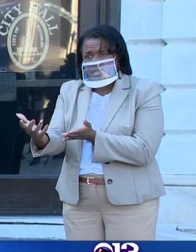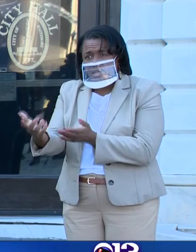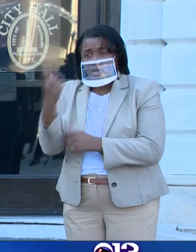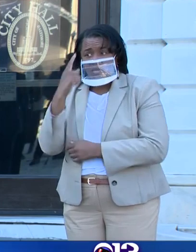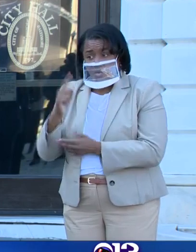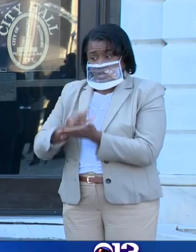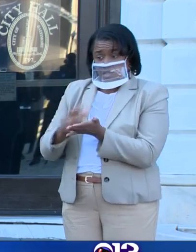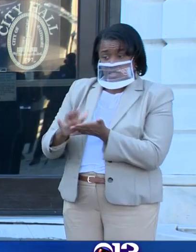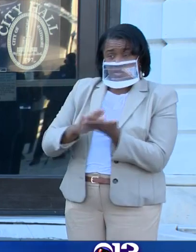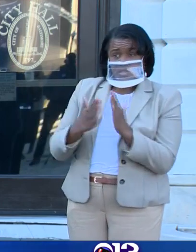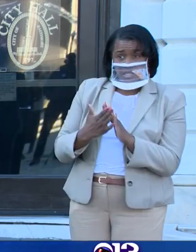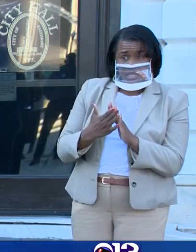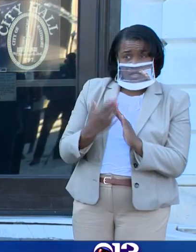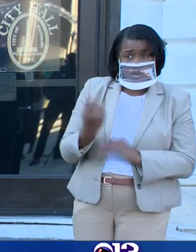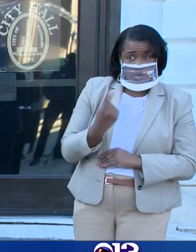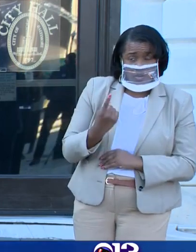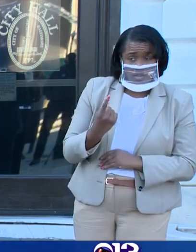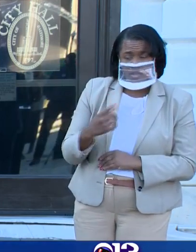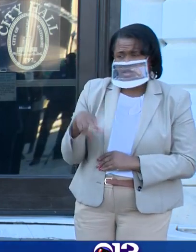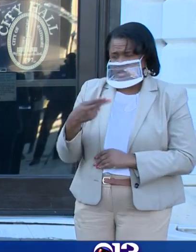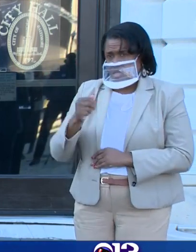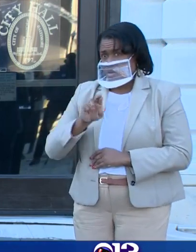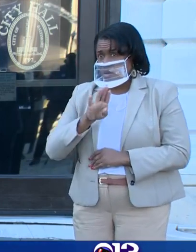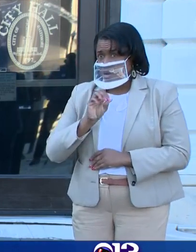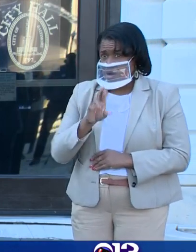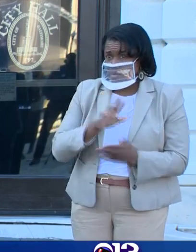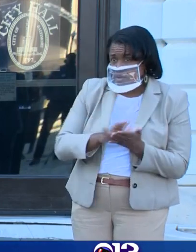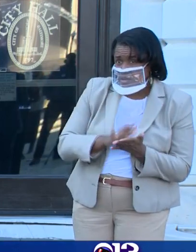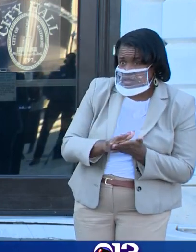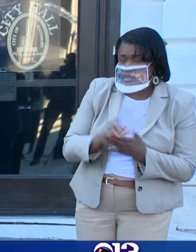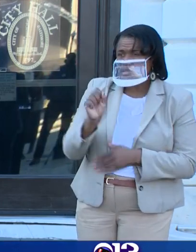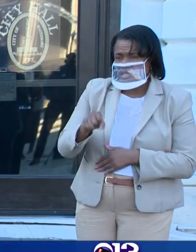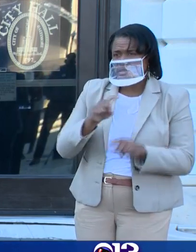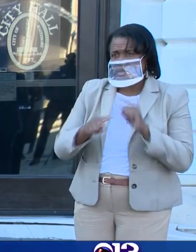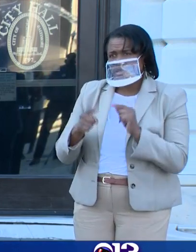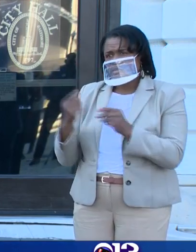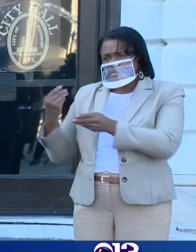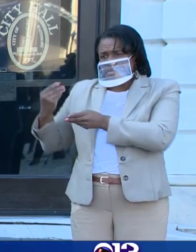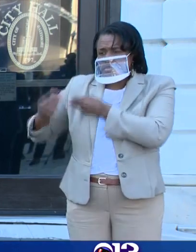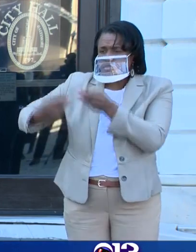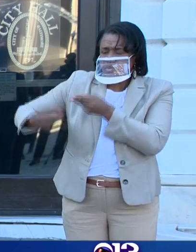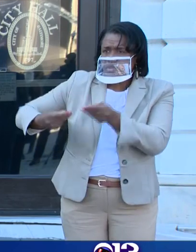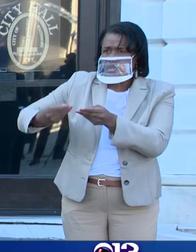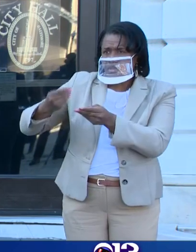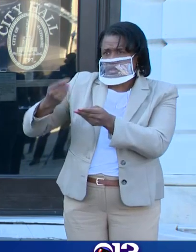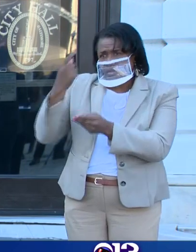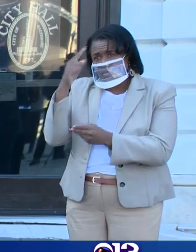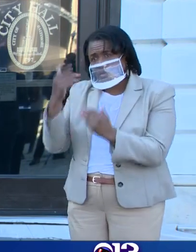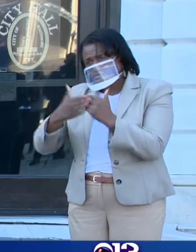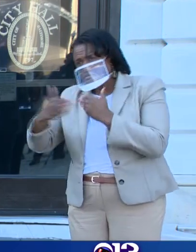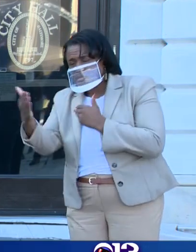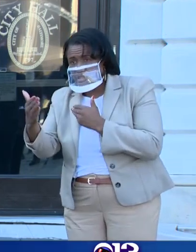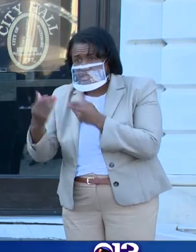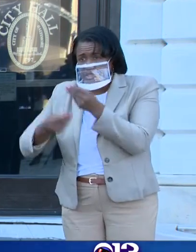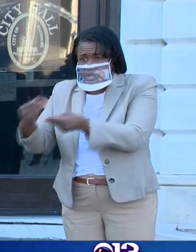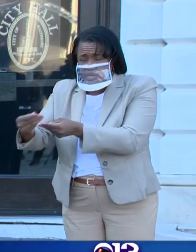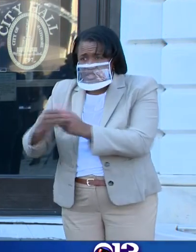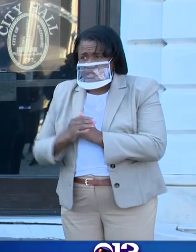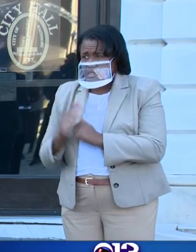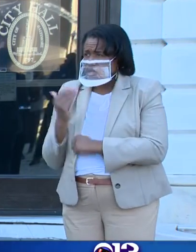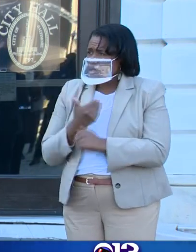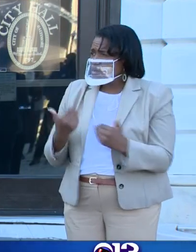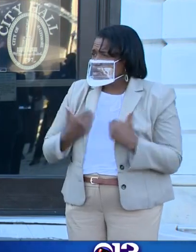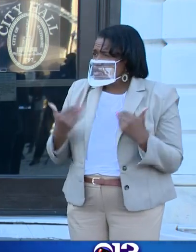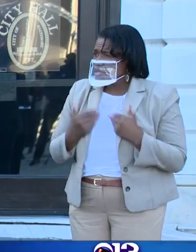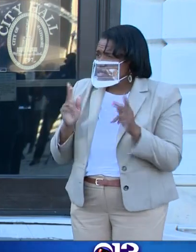cleaner city and harbor, but also for the next generation. Our young people